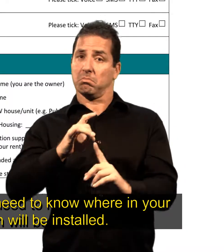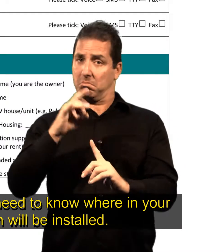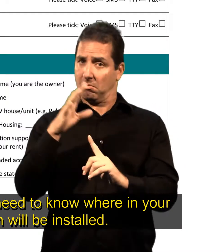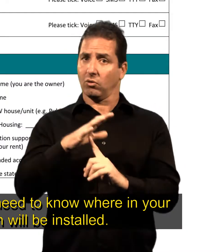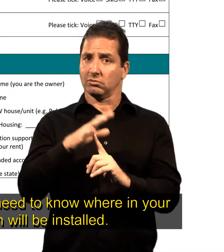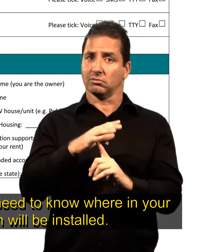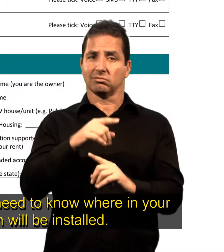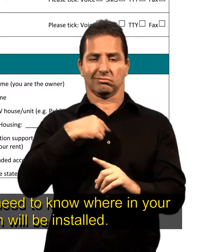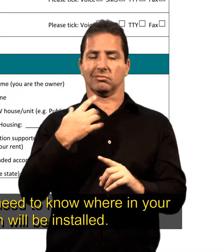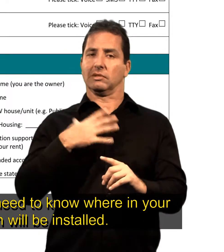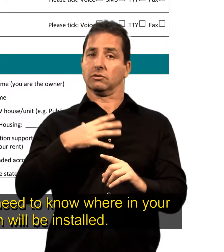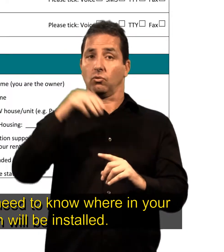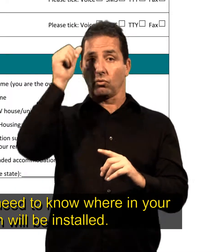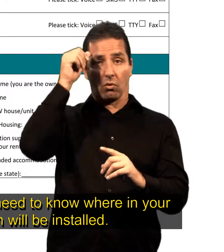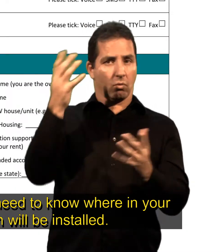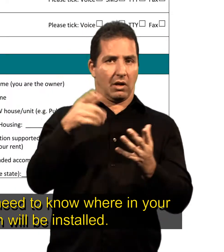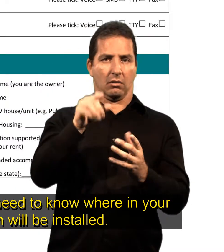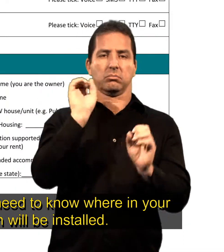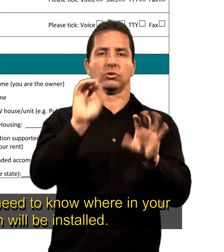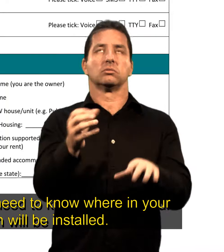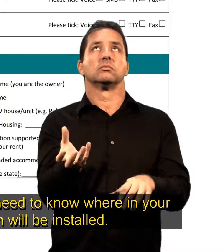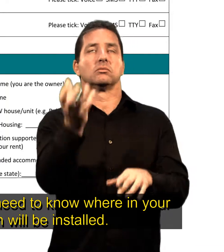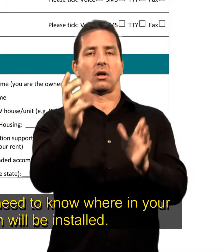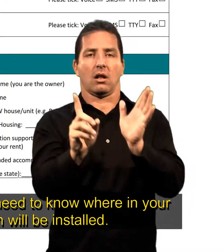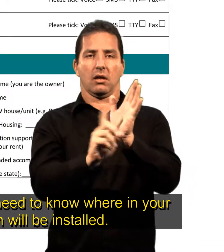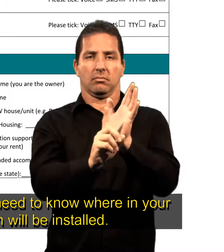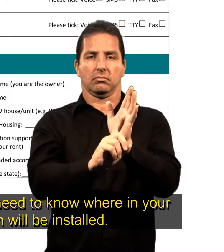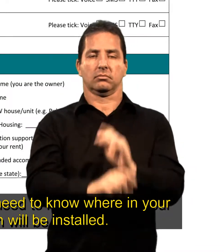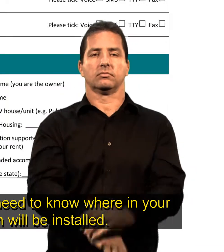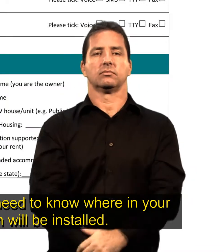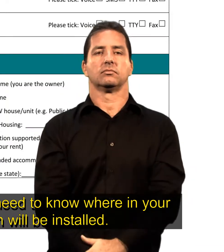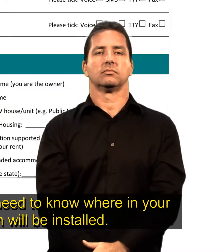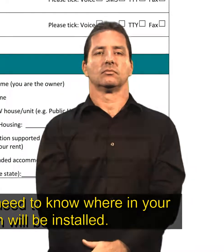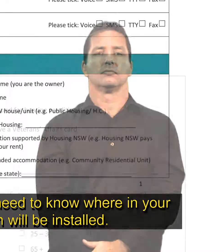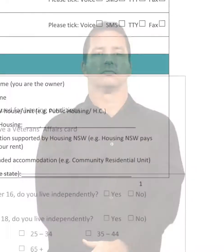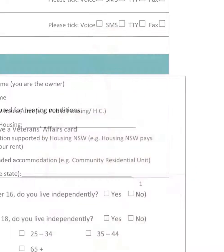This is important as we need to know where in your home the alarm will be installed.